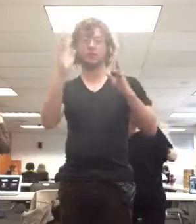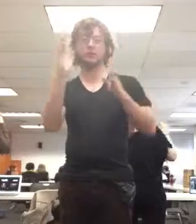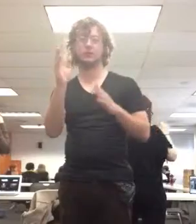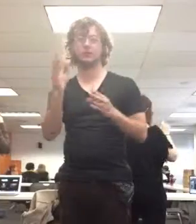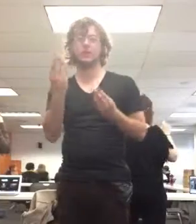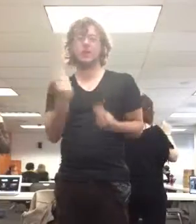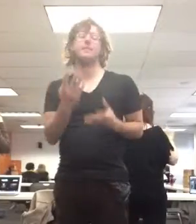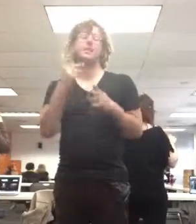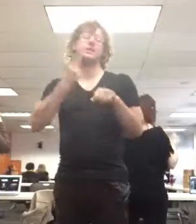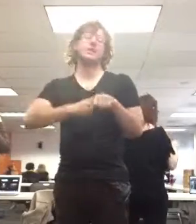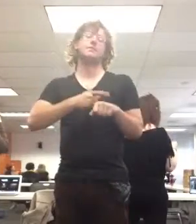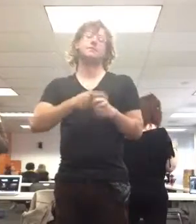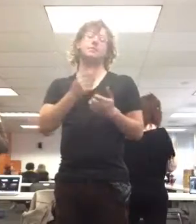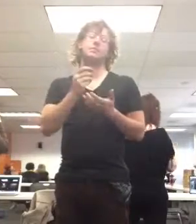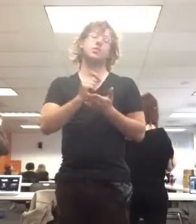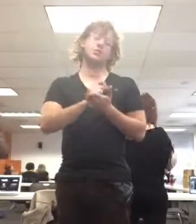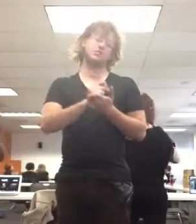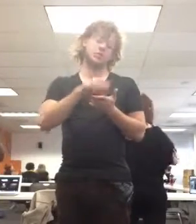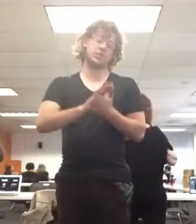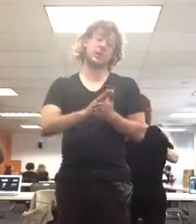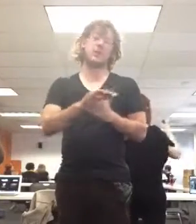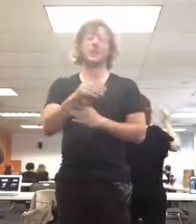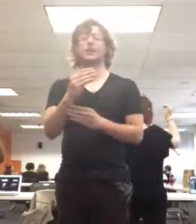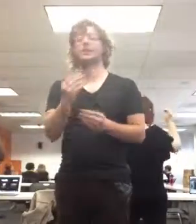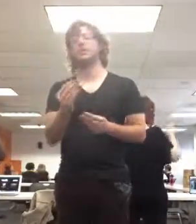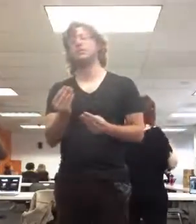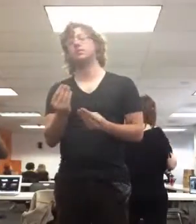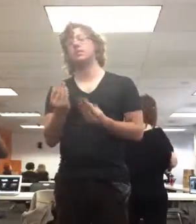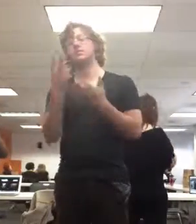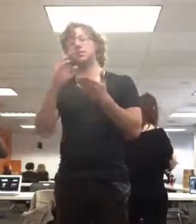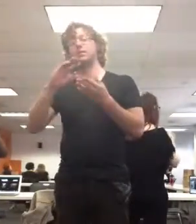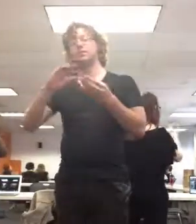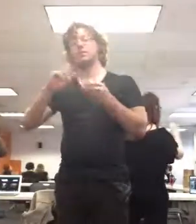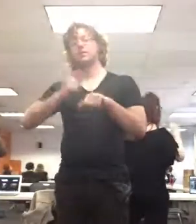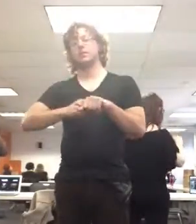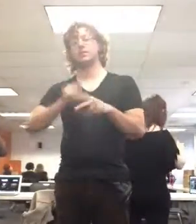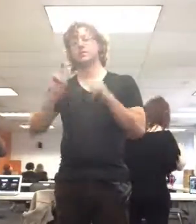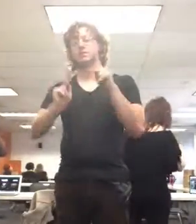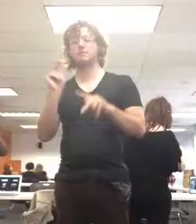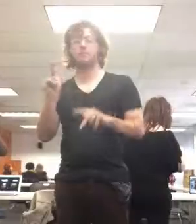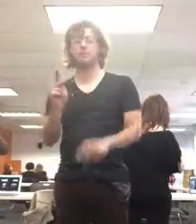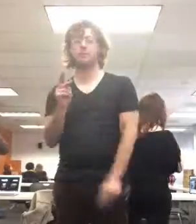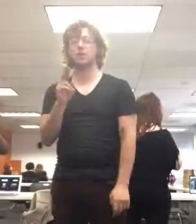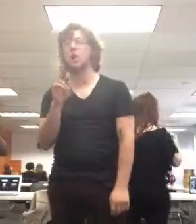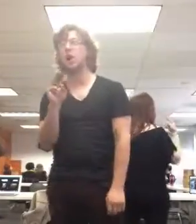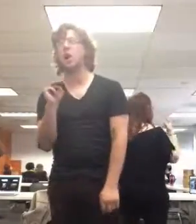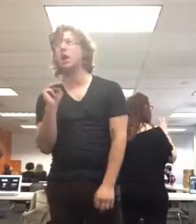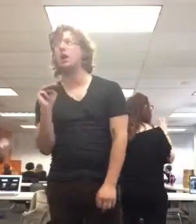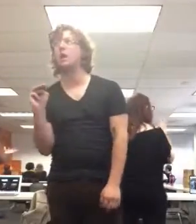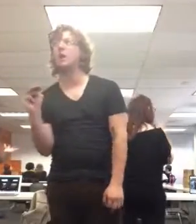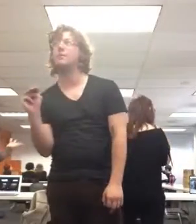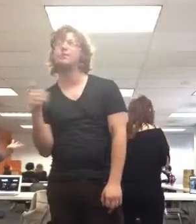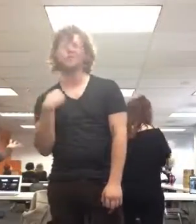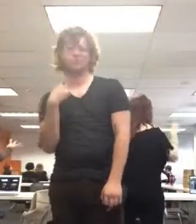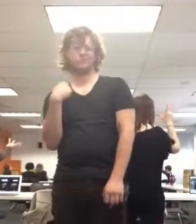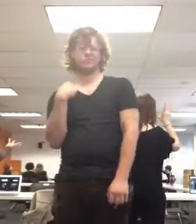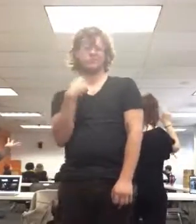says, or you guys, we do crazy things when we listen to speakers sometimes. And they'll start to say